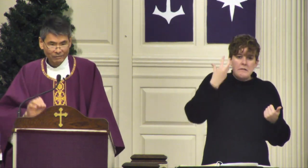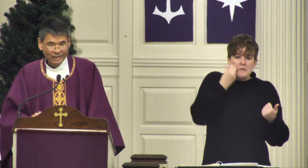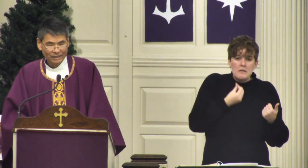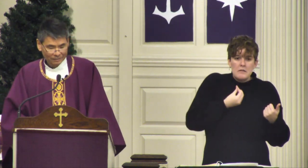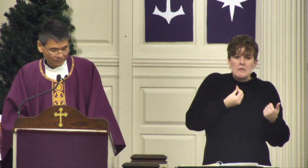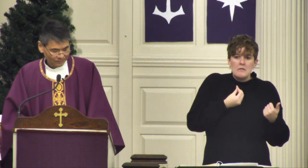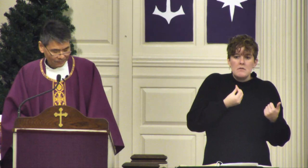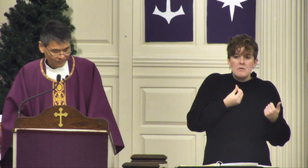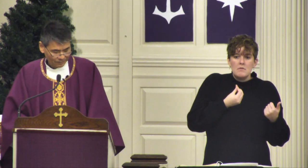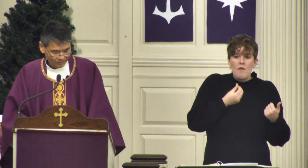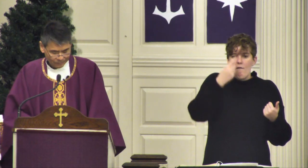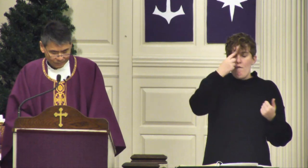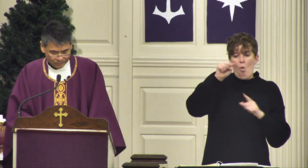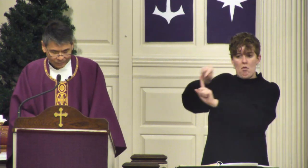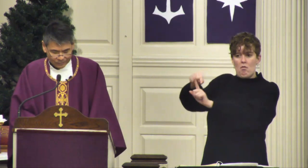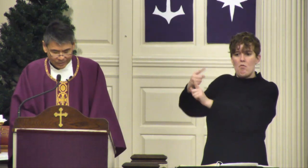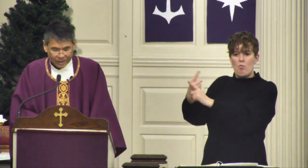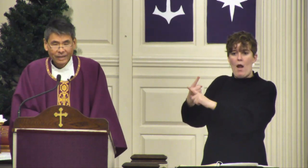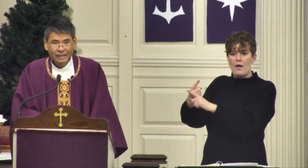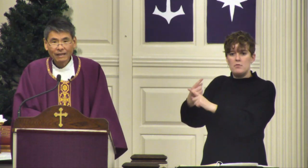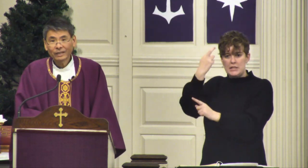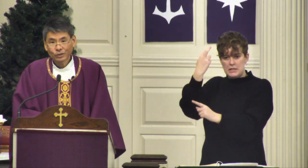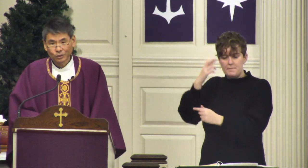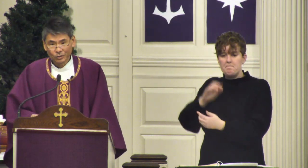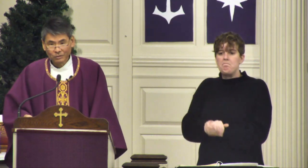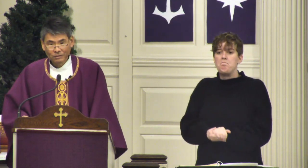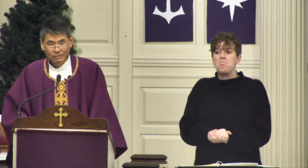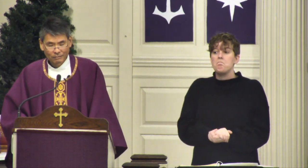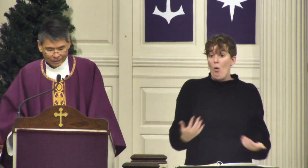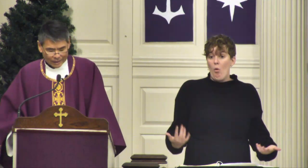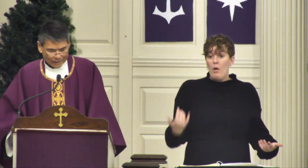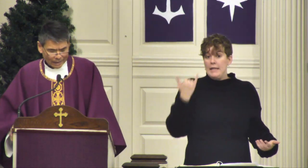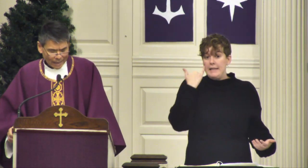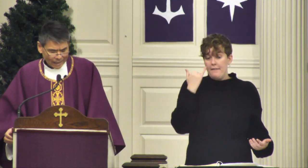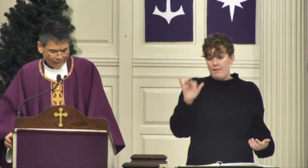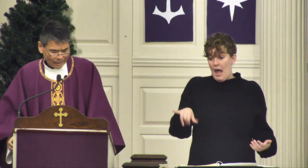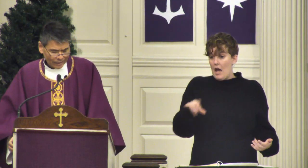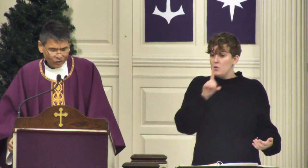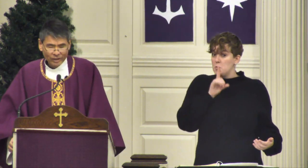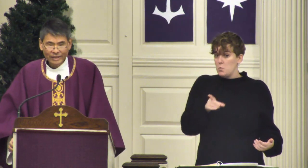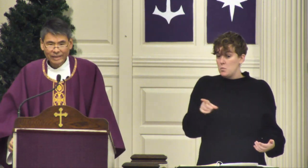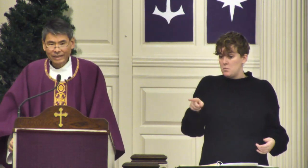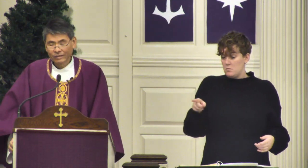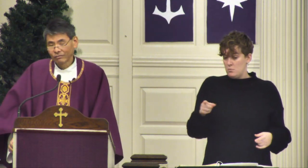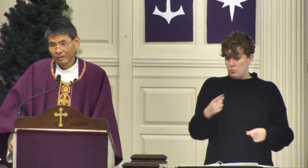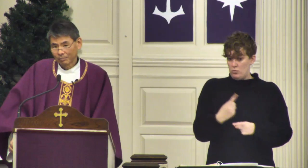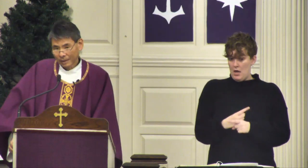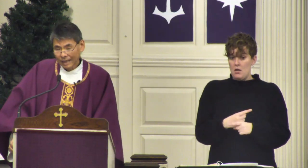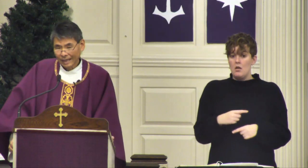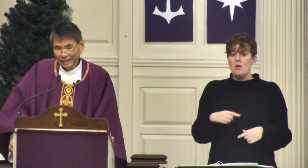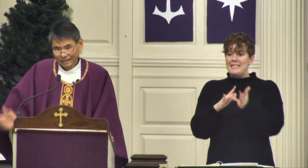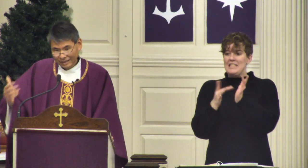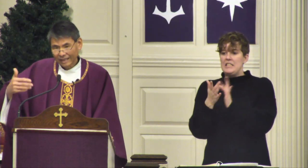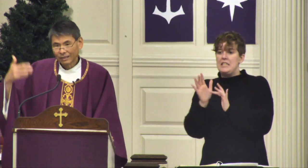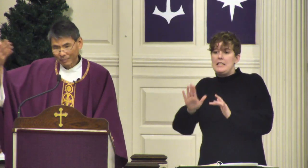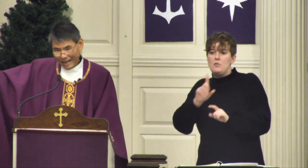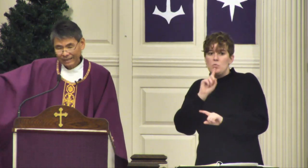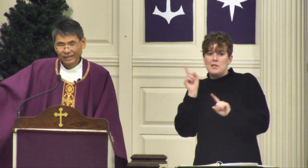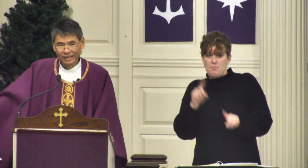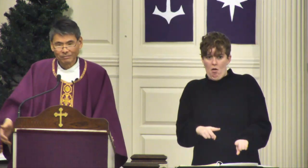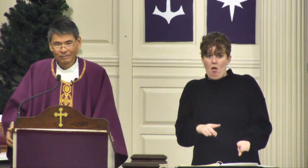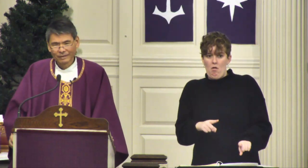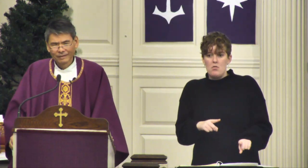reason. Now, if that's true, then Jesus' reply sent back to